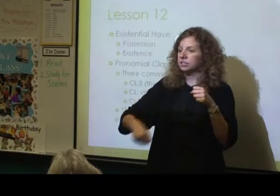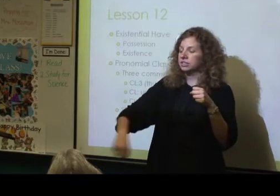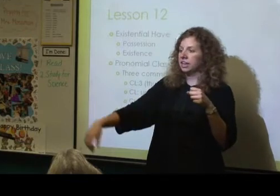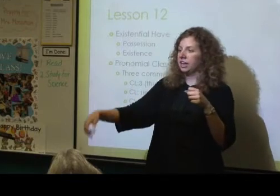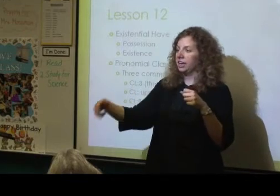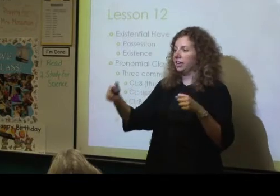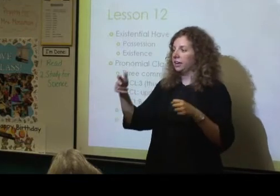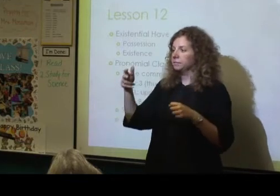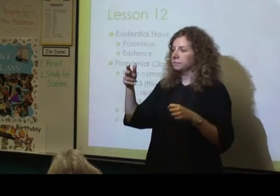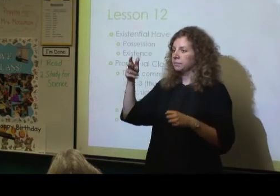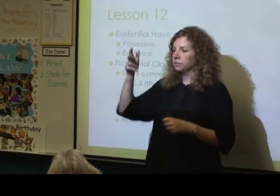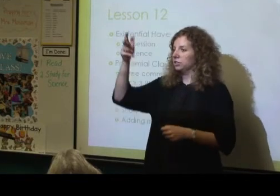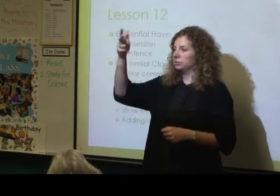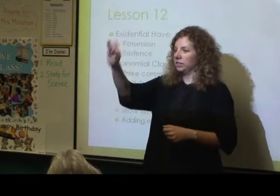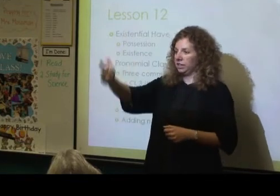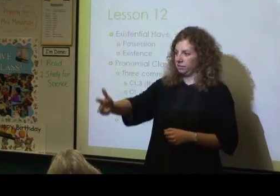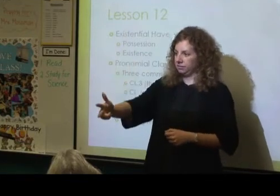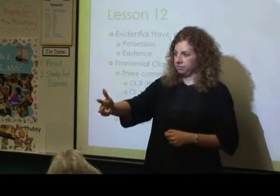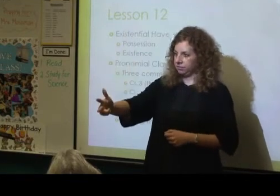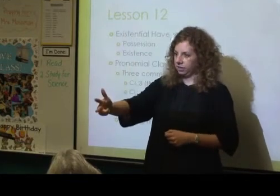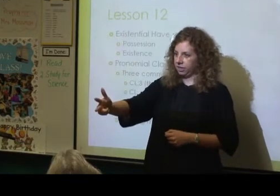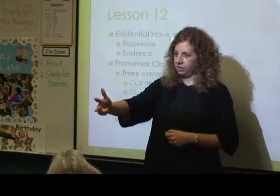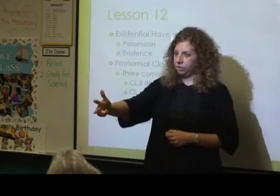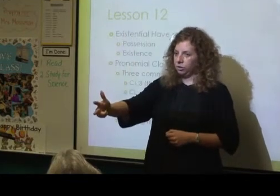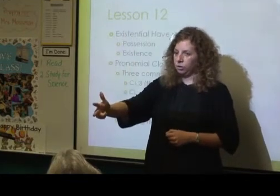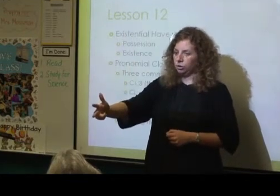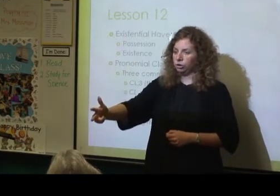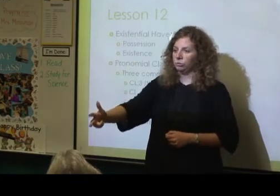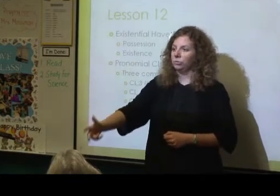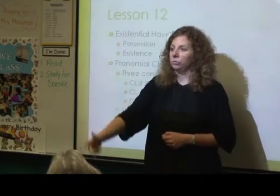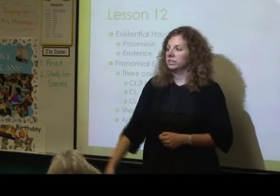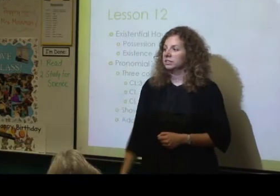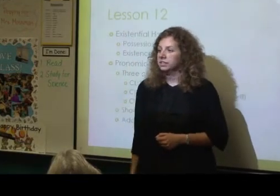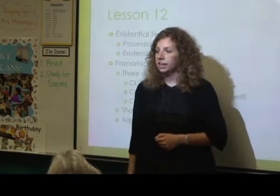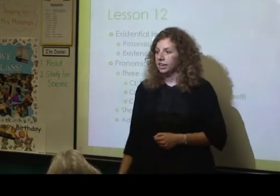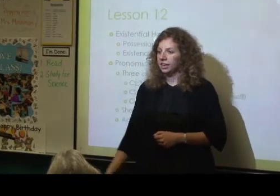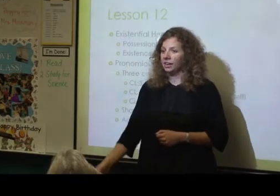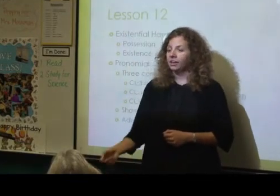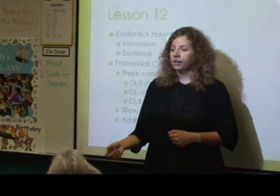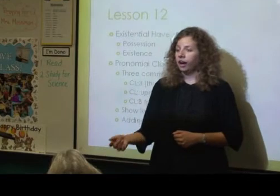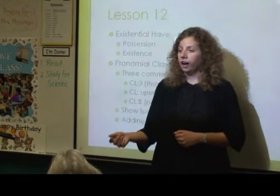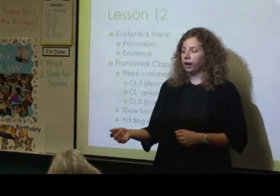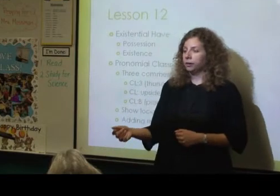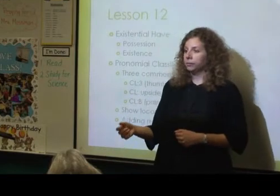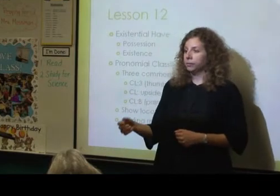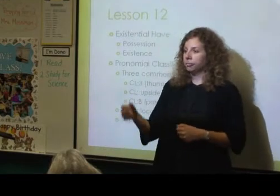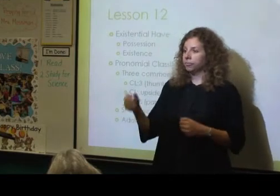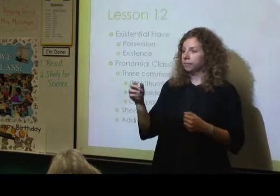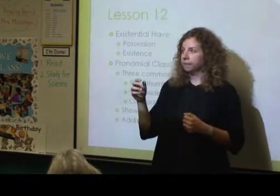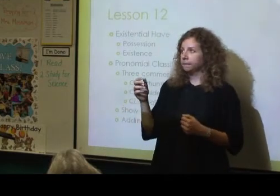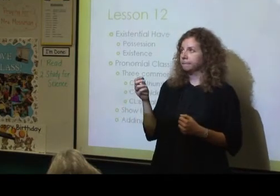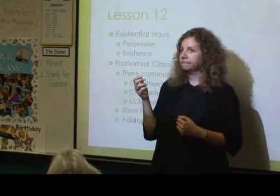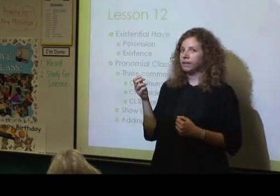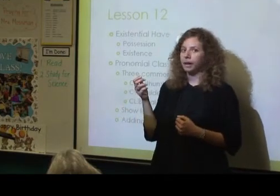could say is right there. Okay, or we could say, how